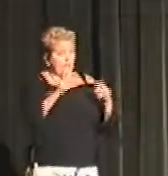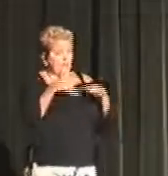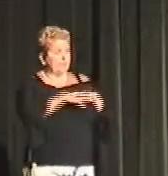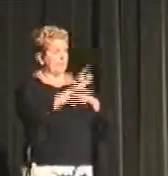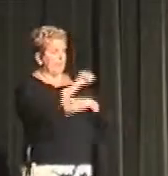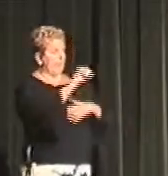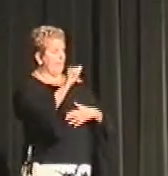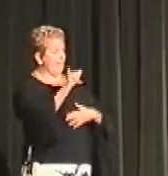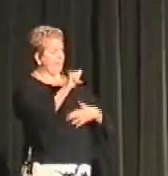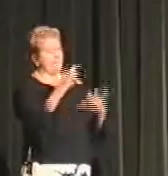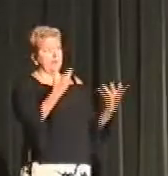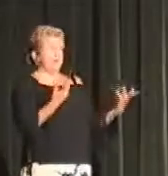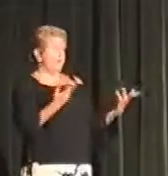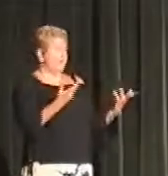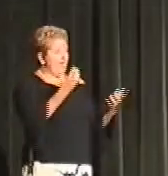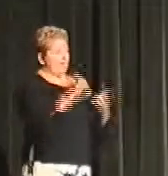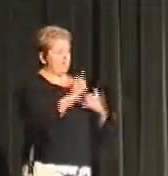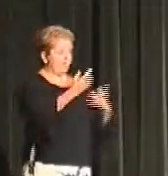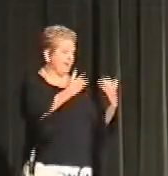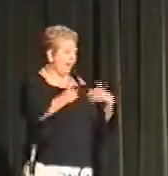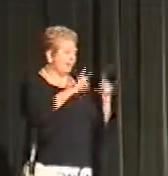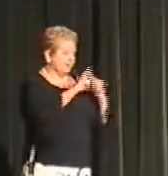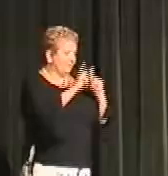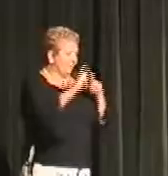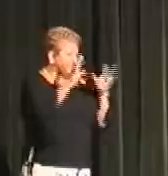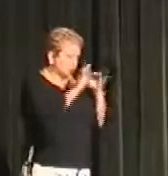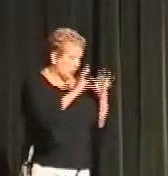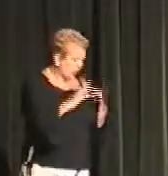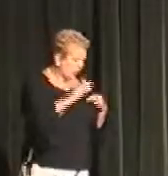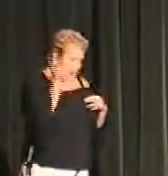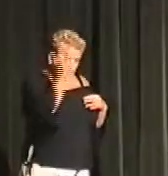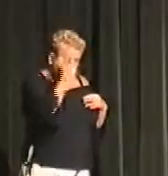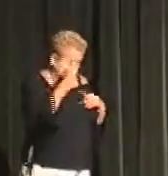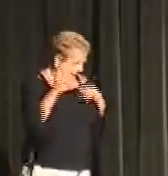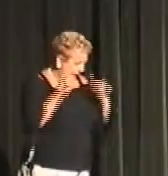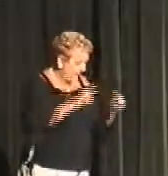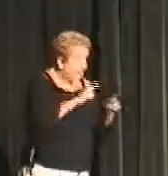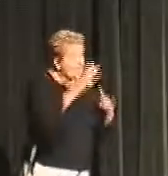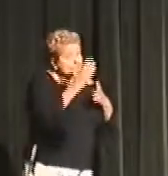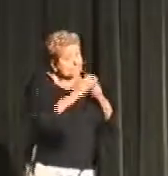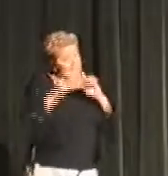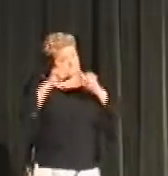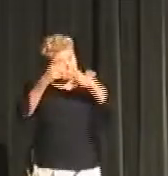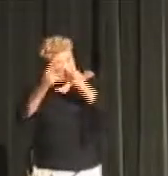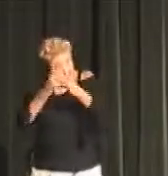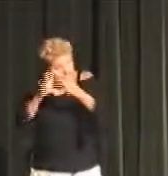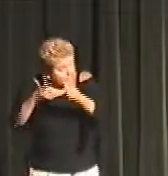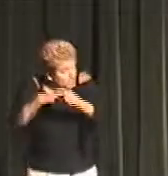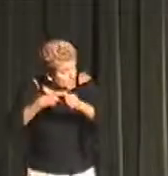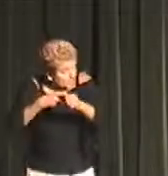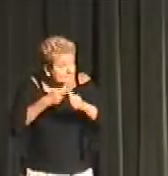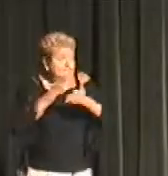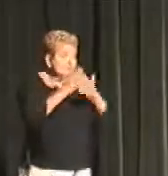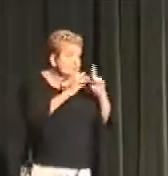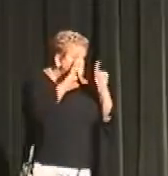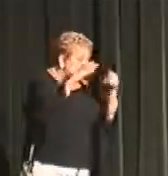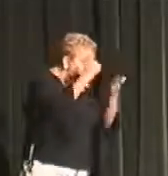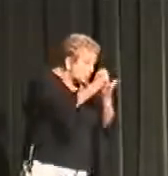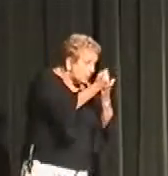so many different ways, and I certainly don't think it matters. Some of them come in through jails and institutions, some of them come in through treatment centers and things